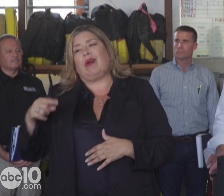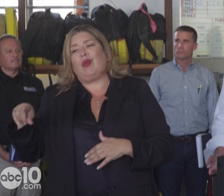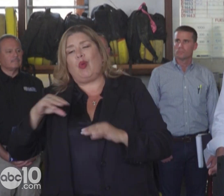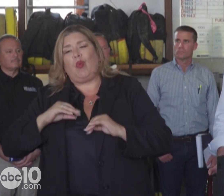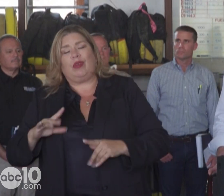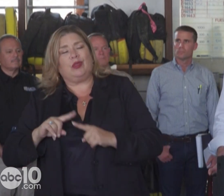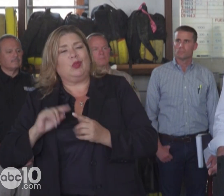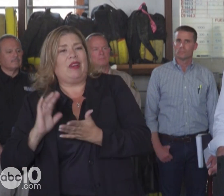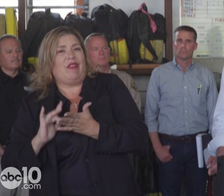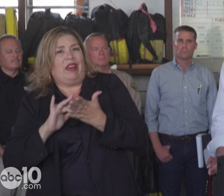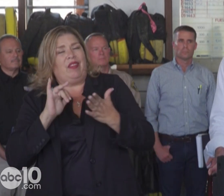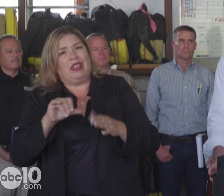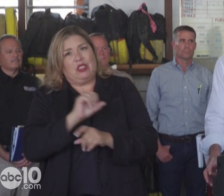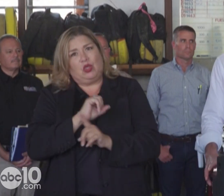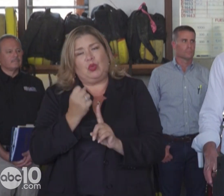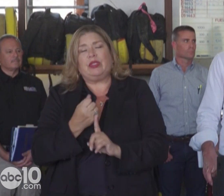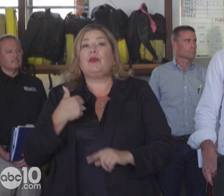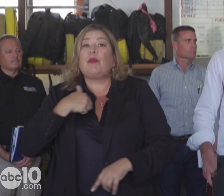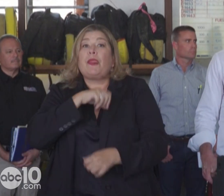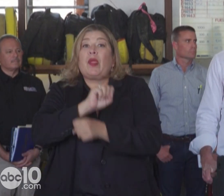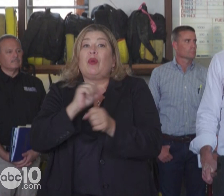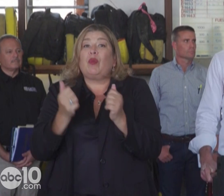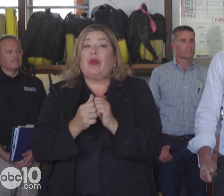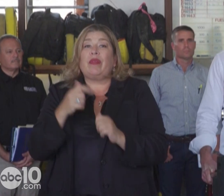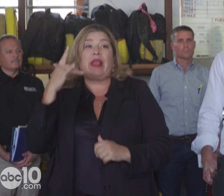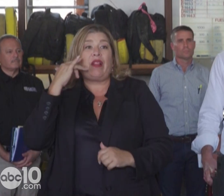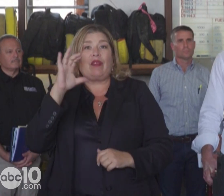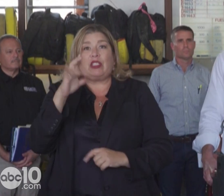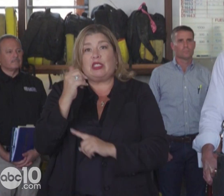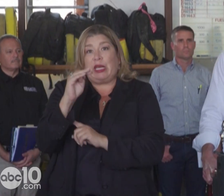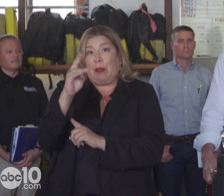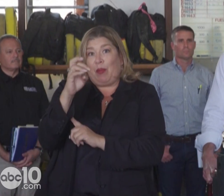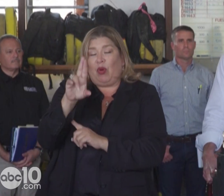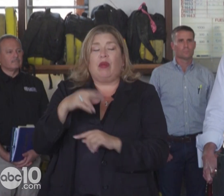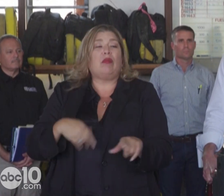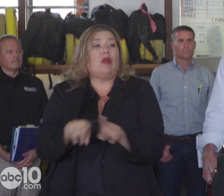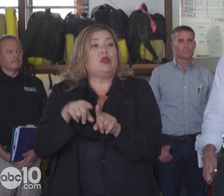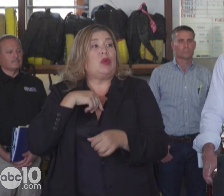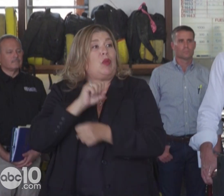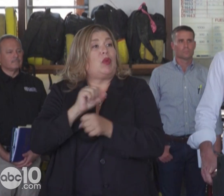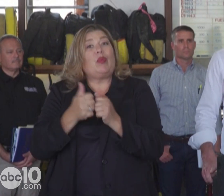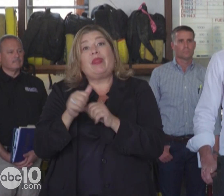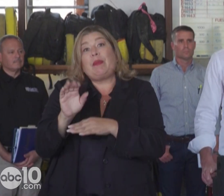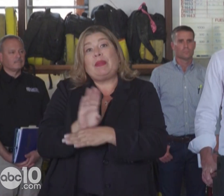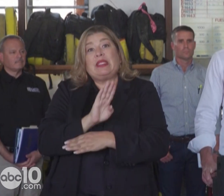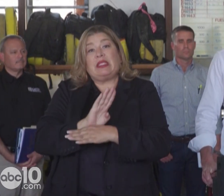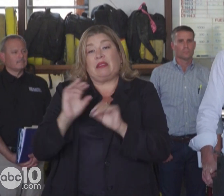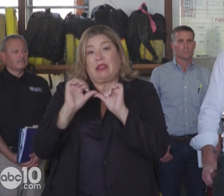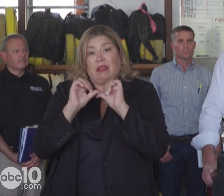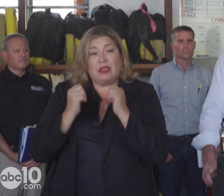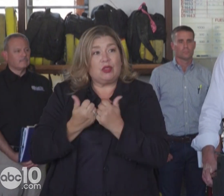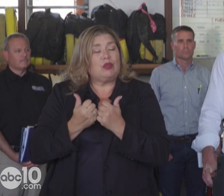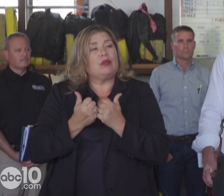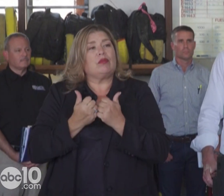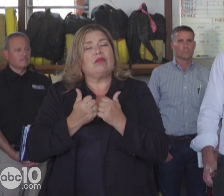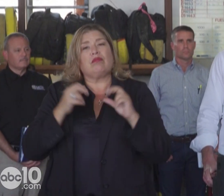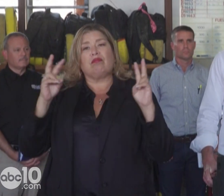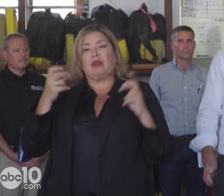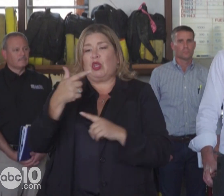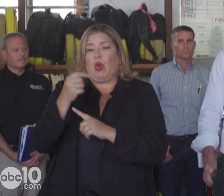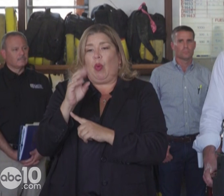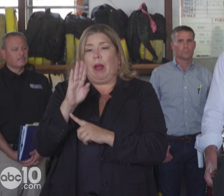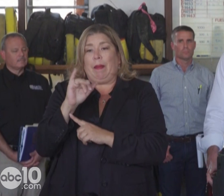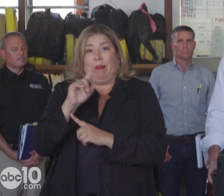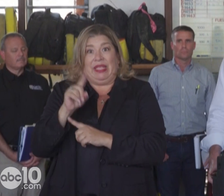this situation. We are working with California Chamber, and we are working with our business agency, referred to as